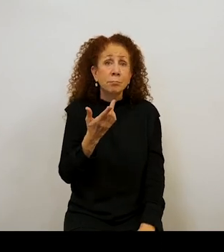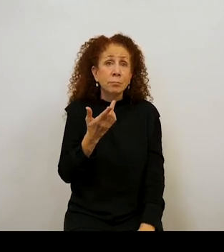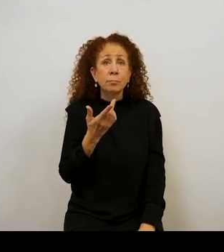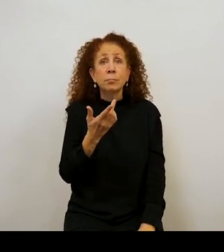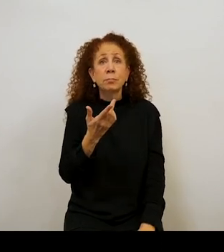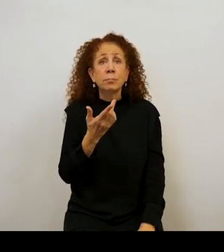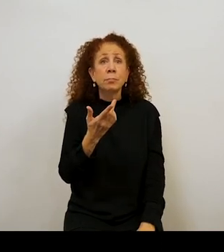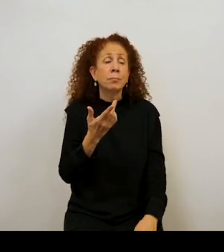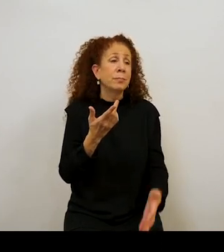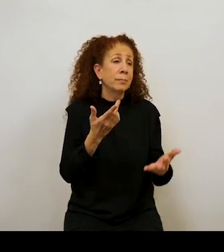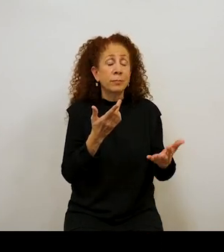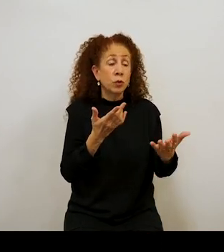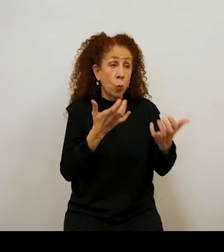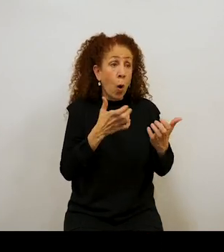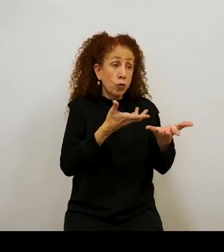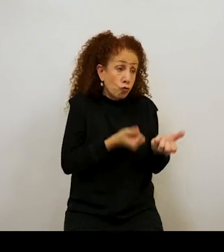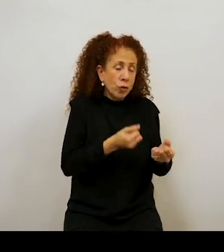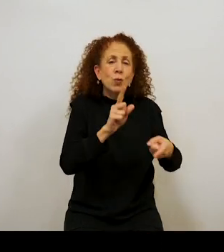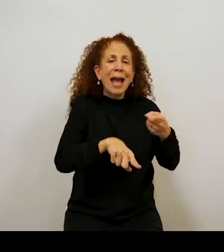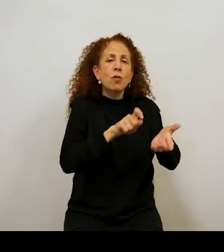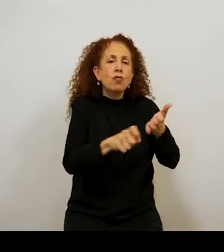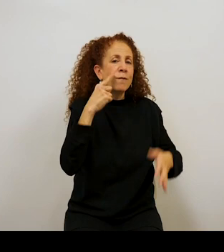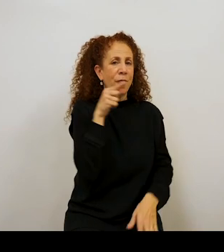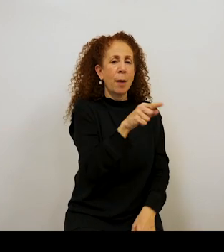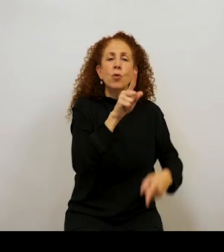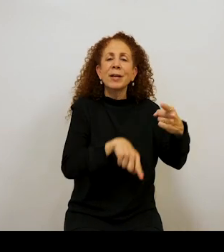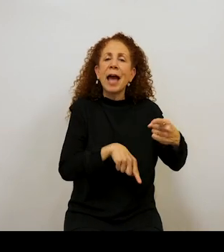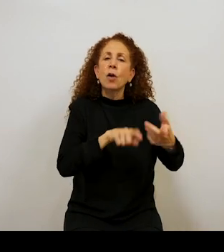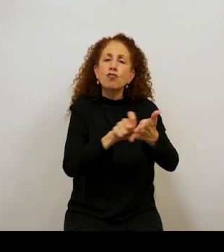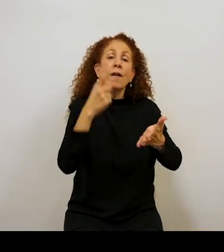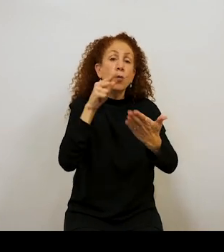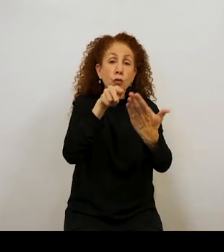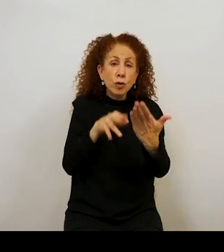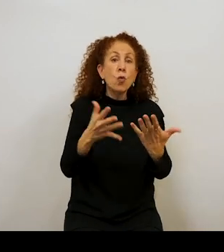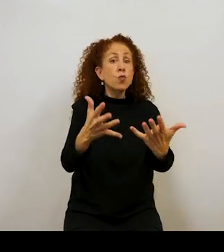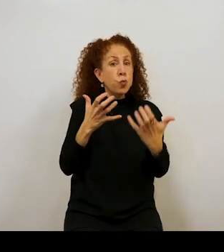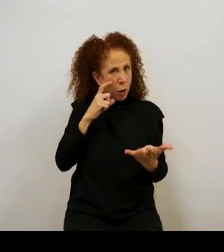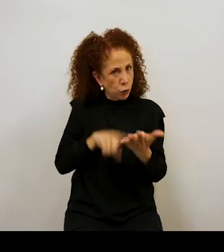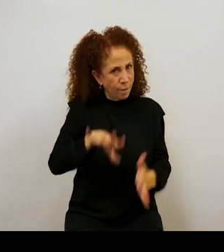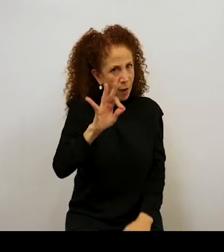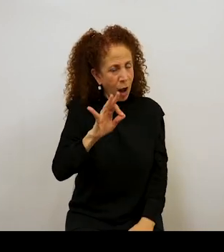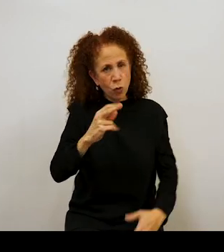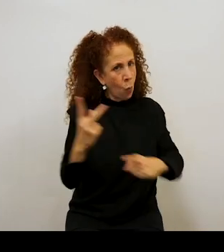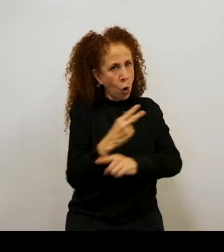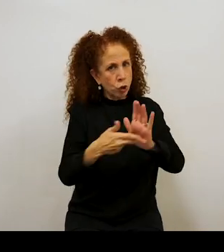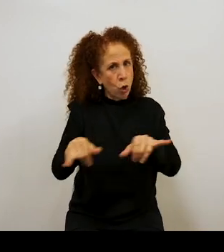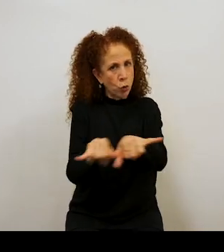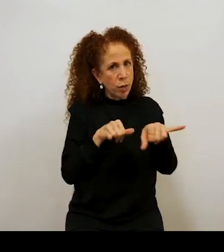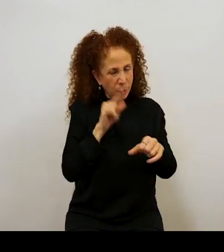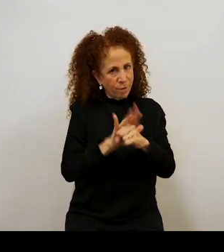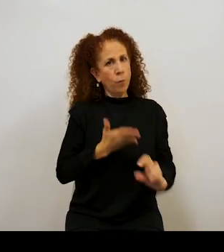not the reader you can write for. You can't write for the reader who's going to come in wanting to find their worst stereotypes